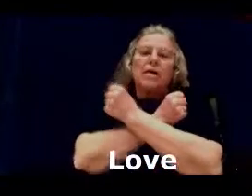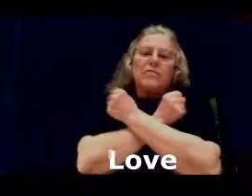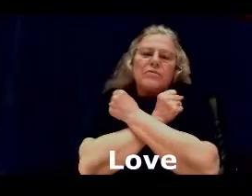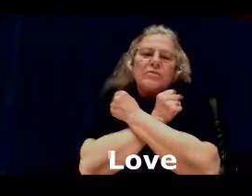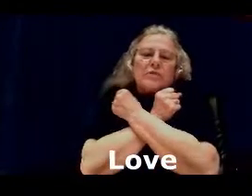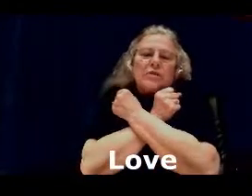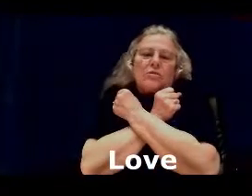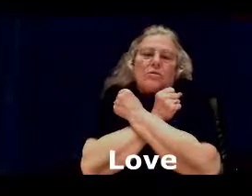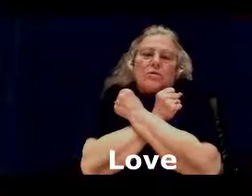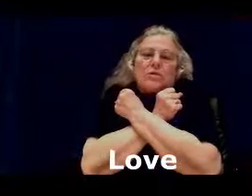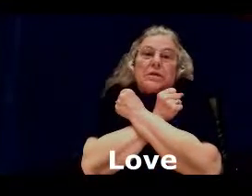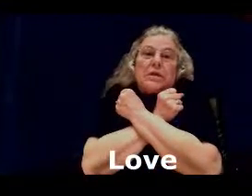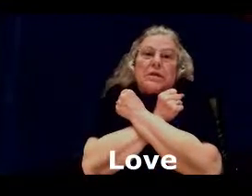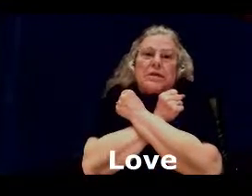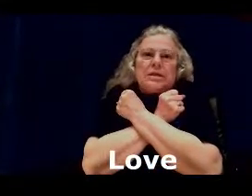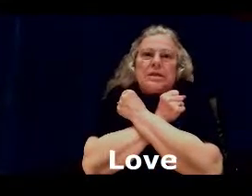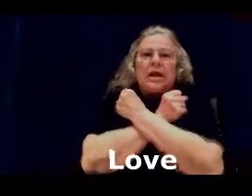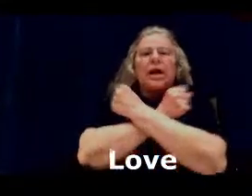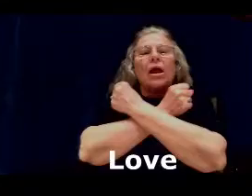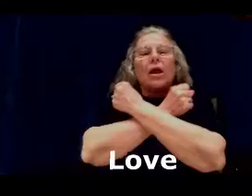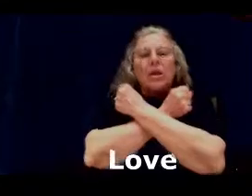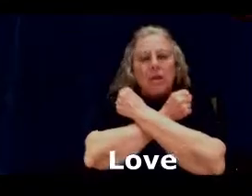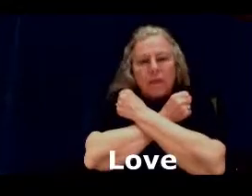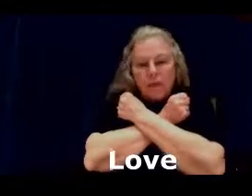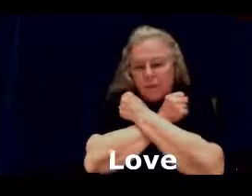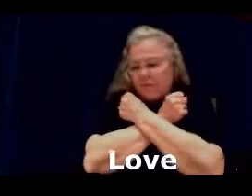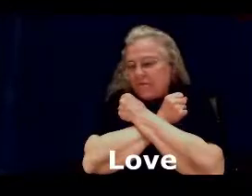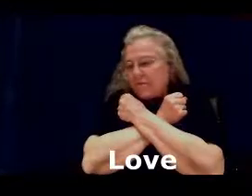Love. Get a hold and hug tight. Love.